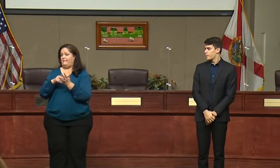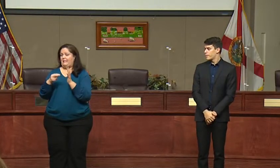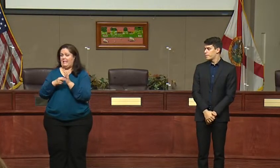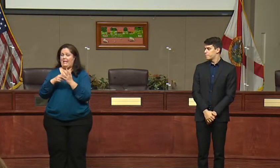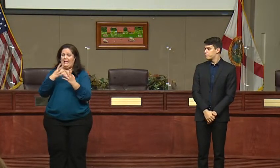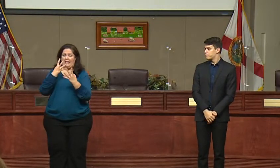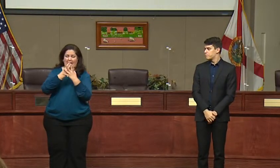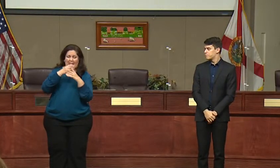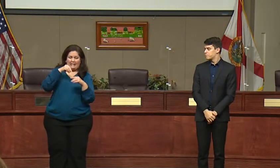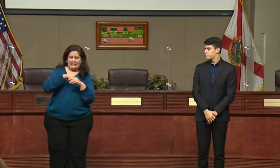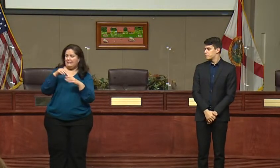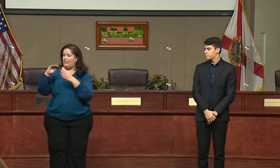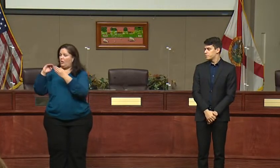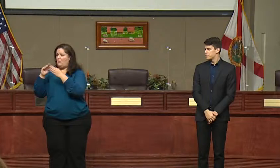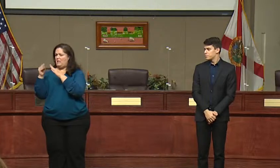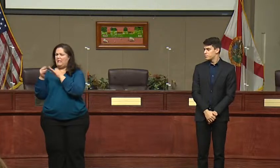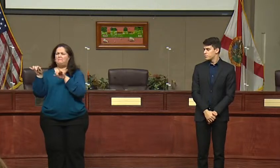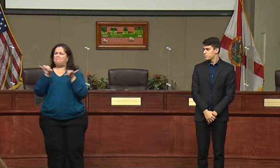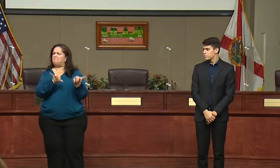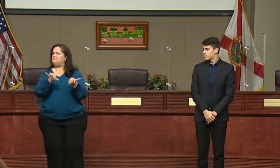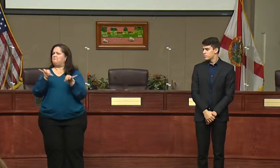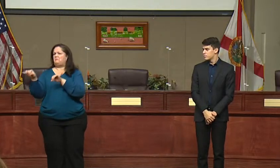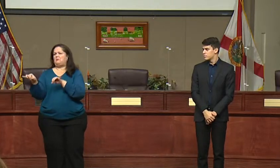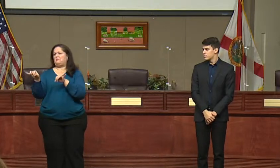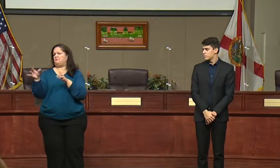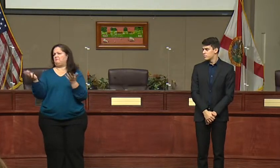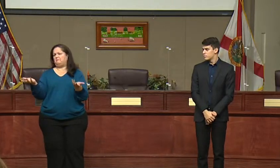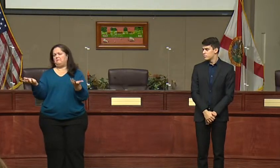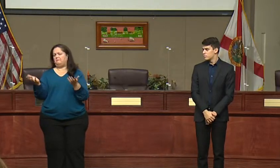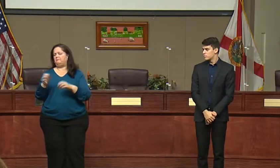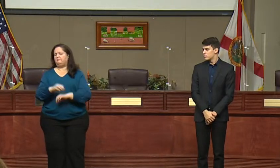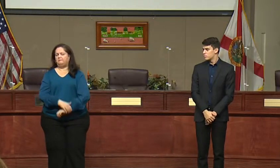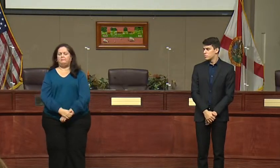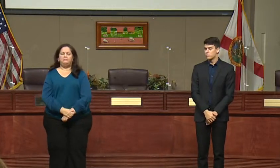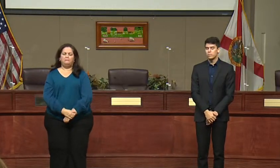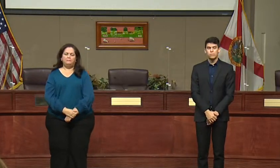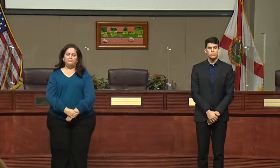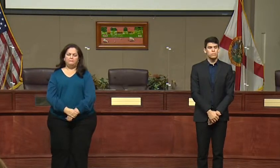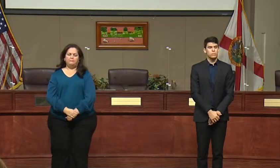en nuestra cárcel es lo mismo que se refleja en nuestra comunidad y viceversa.